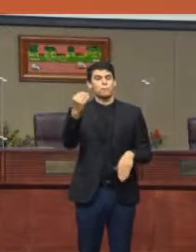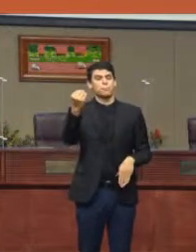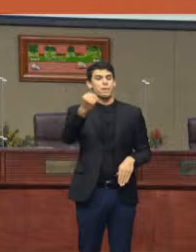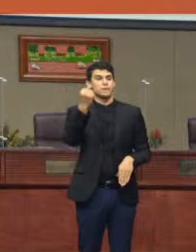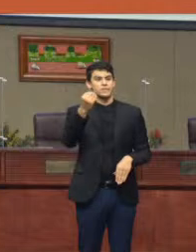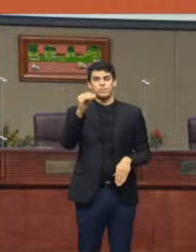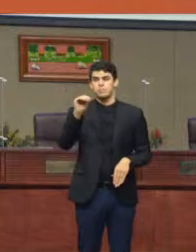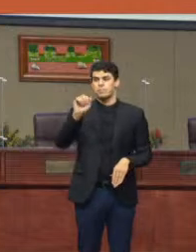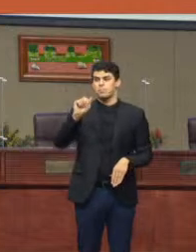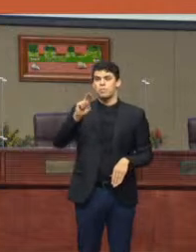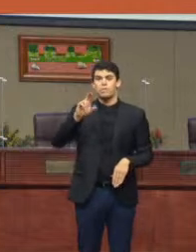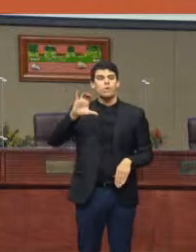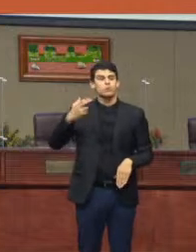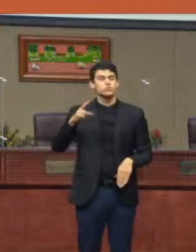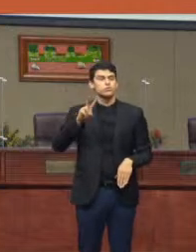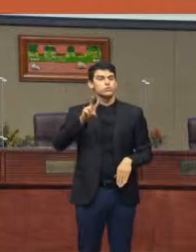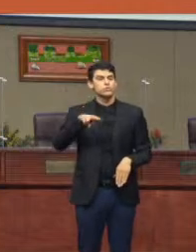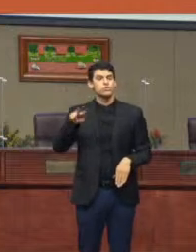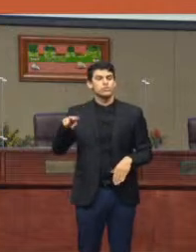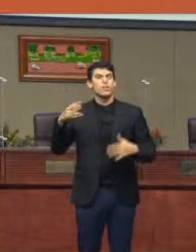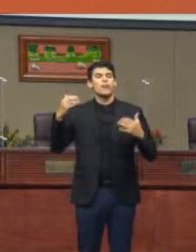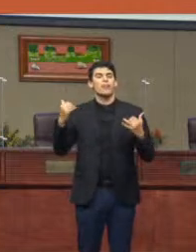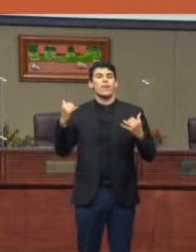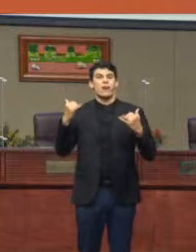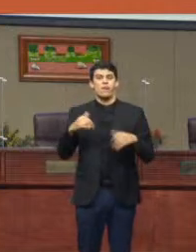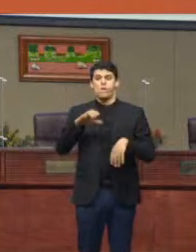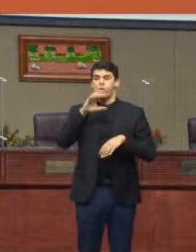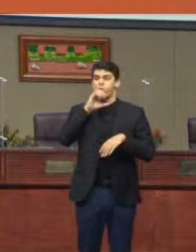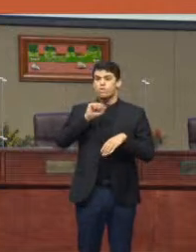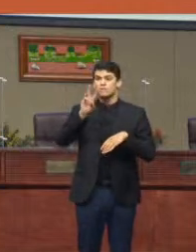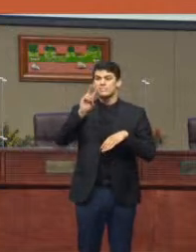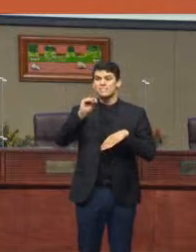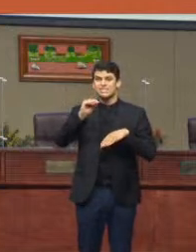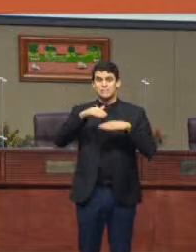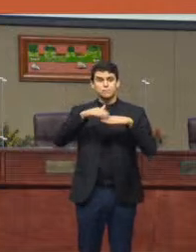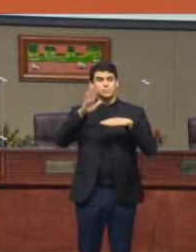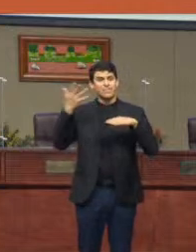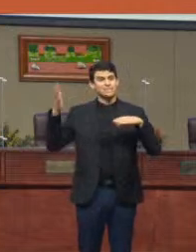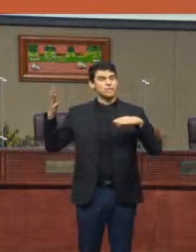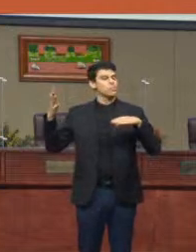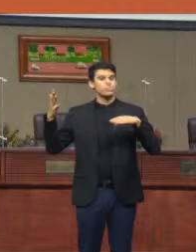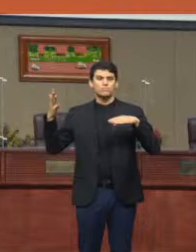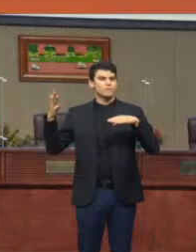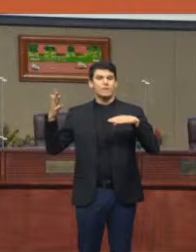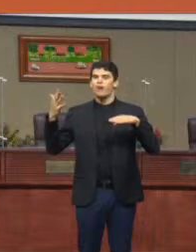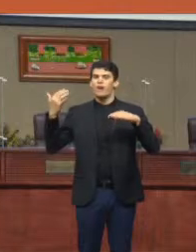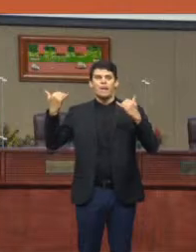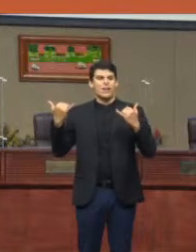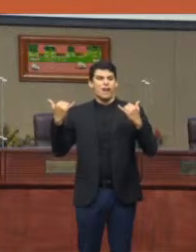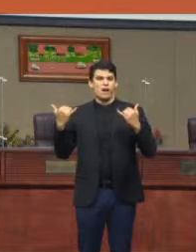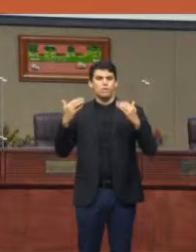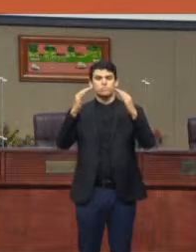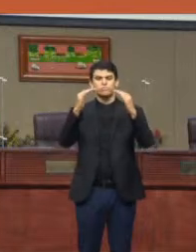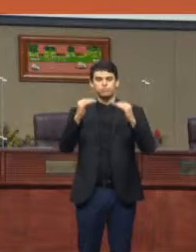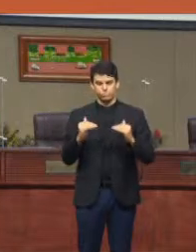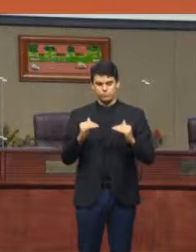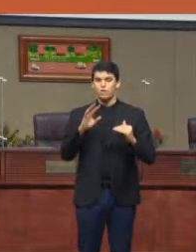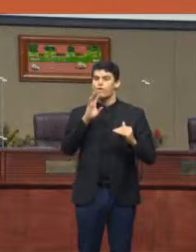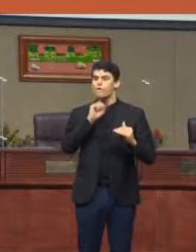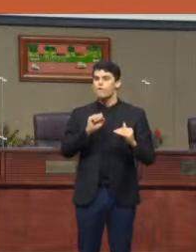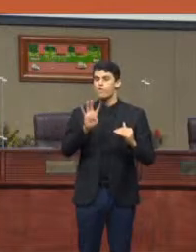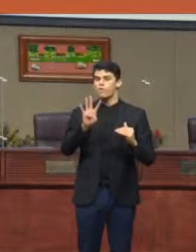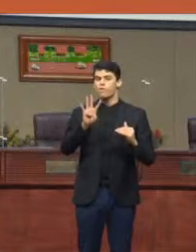22nd, we will lower the age to allow anyone 40 years old or